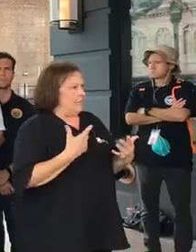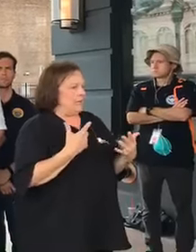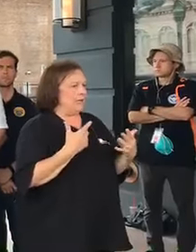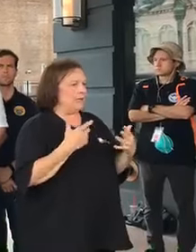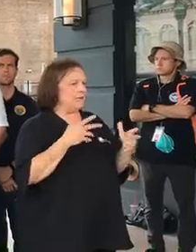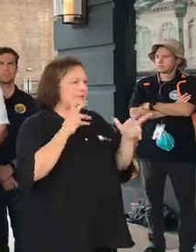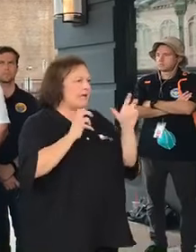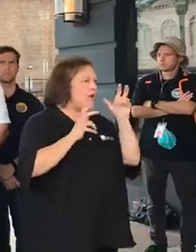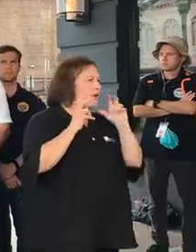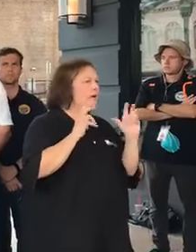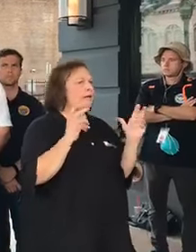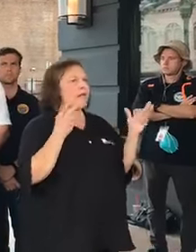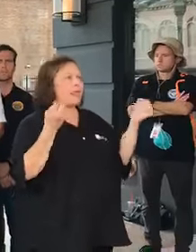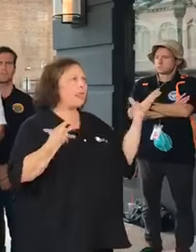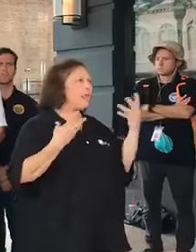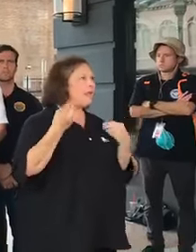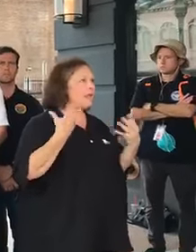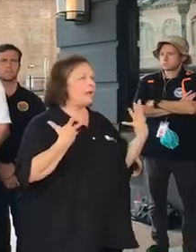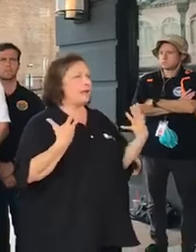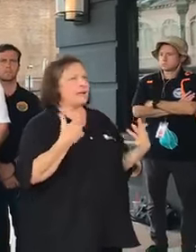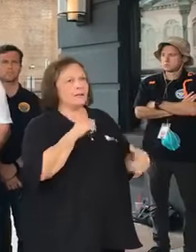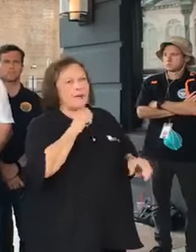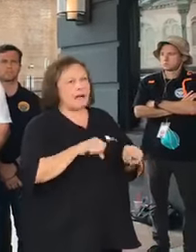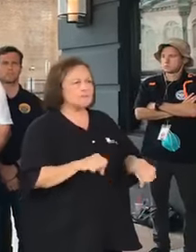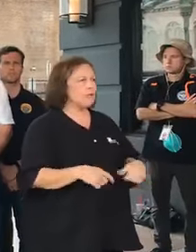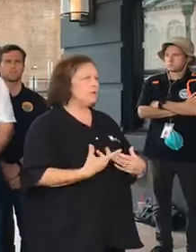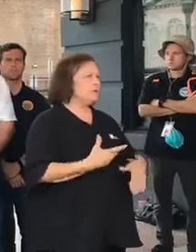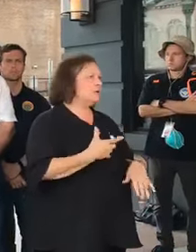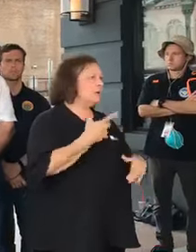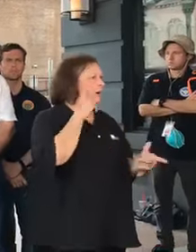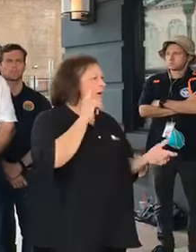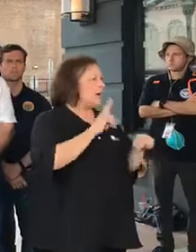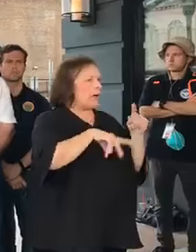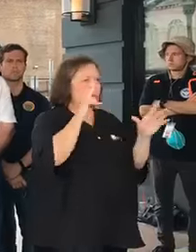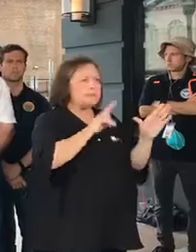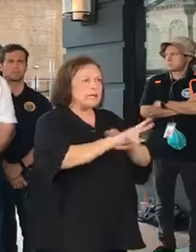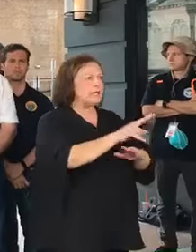hearing words like, impossible, unpredictable.